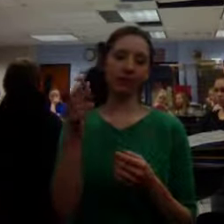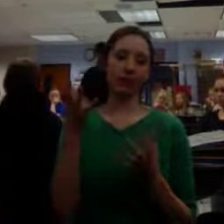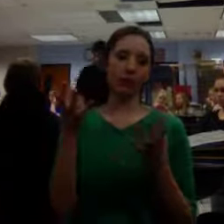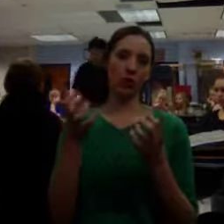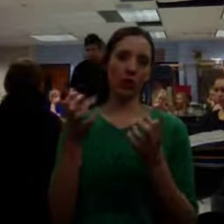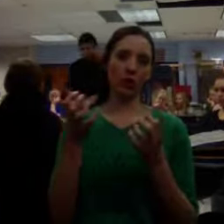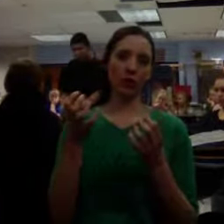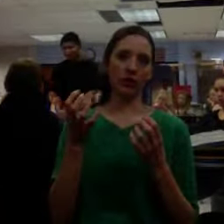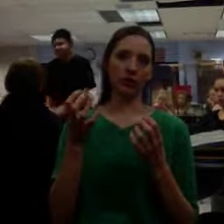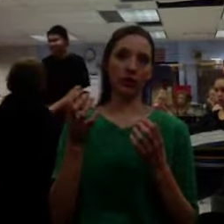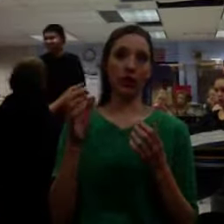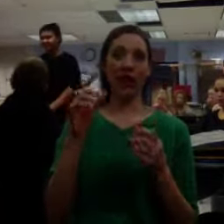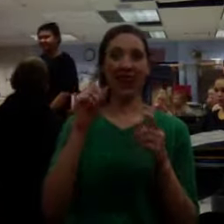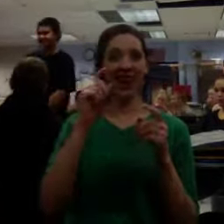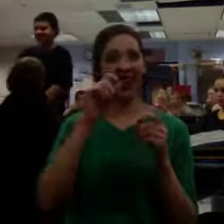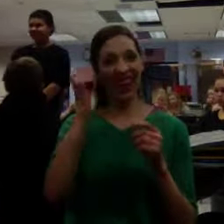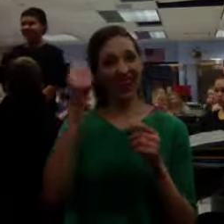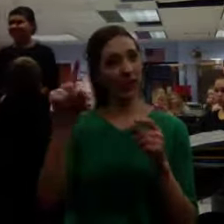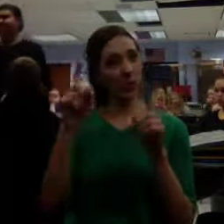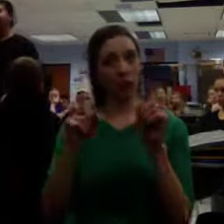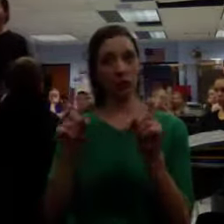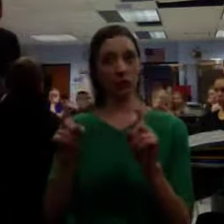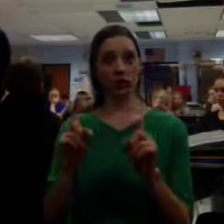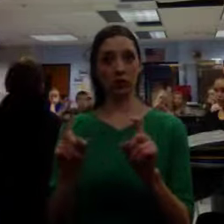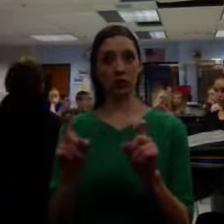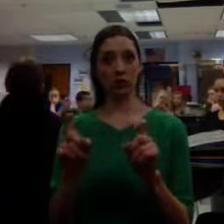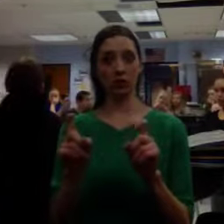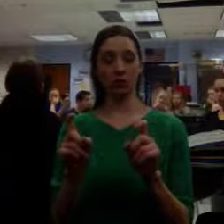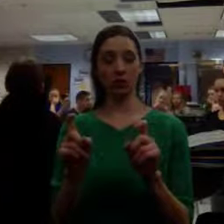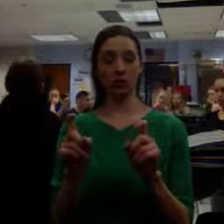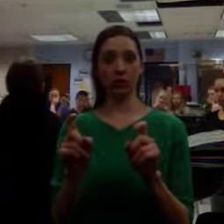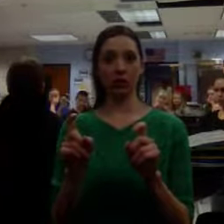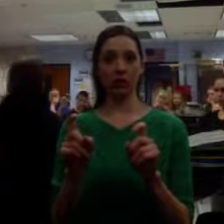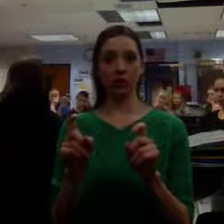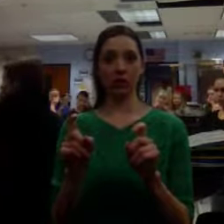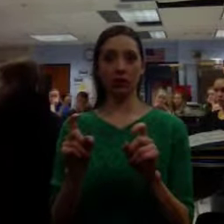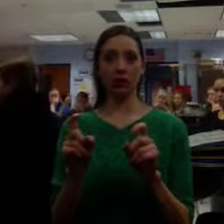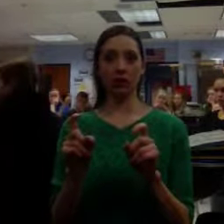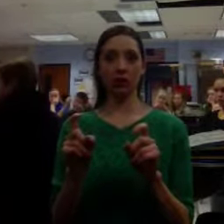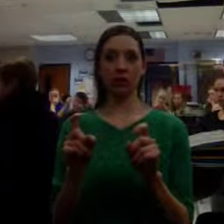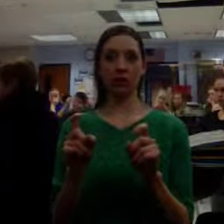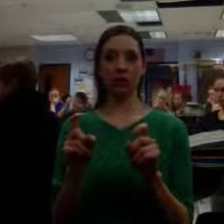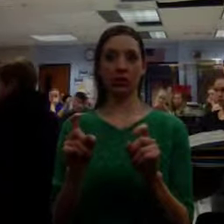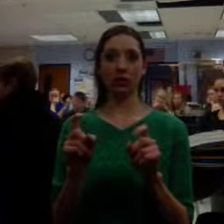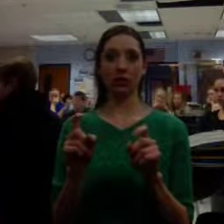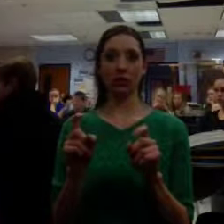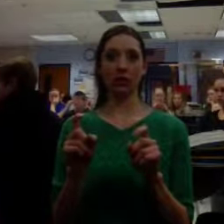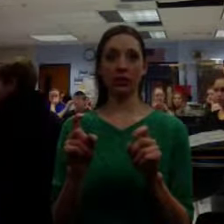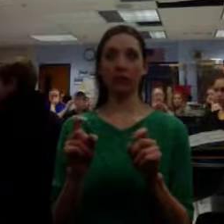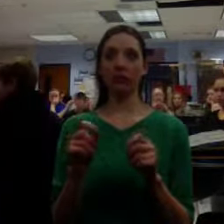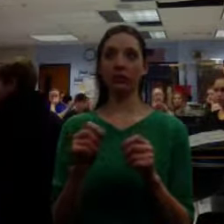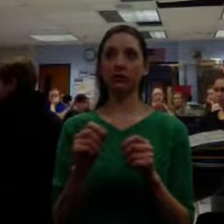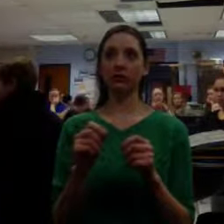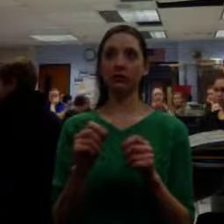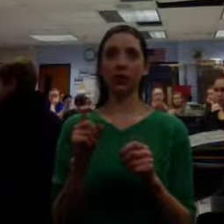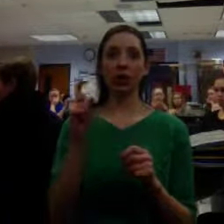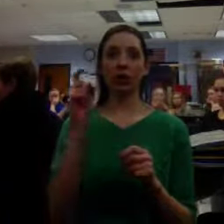that? Okay, as far as permission goes, you need to have your permission slip in